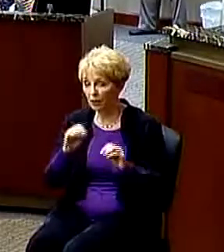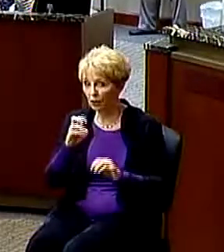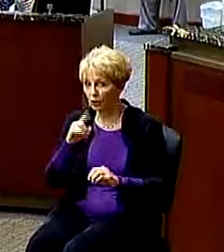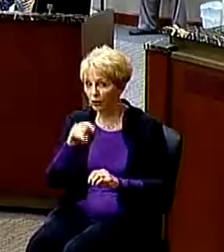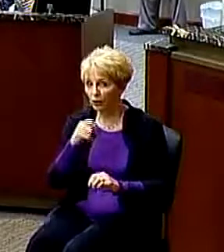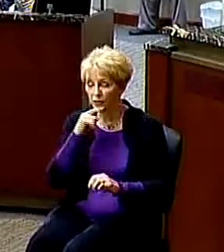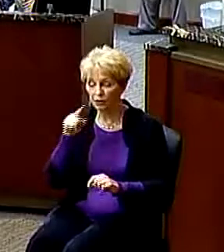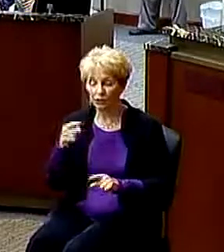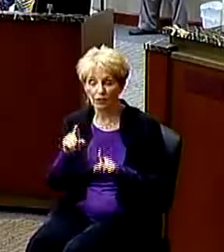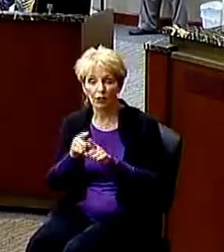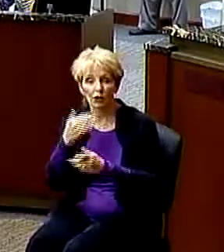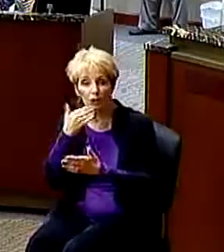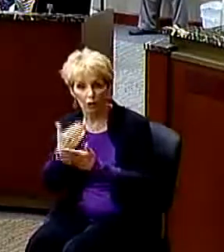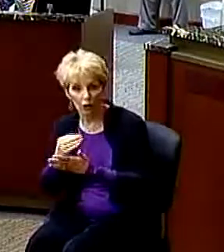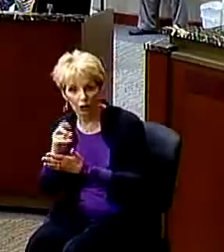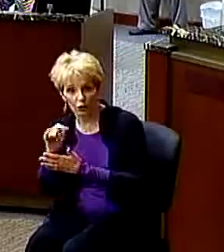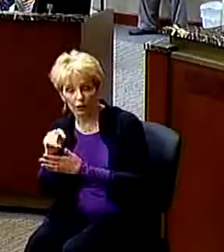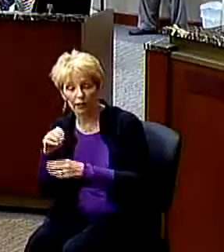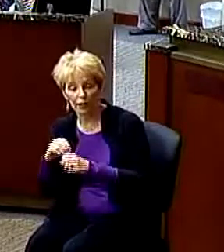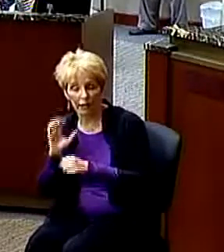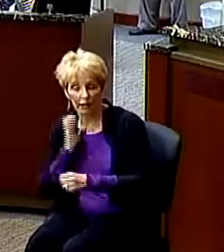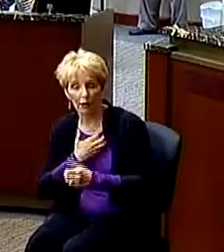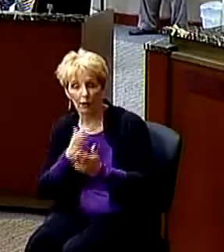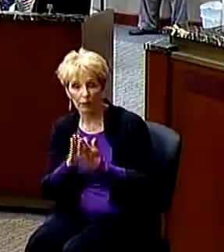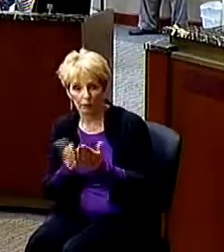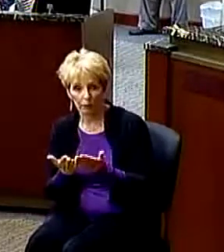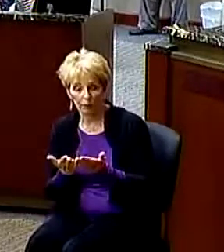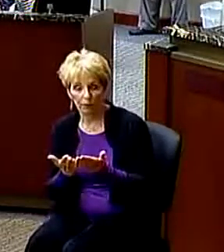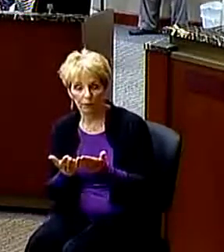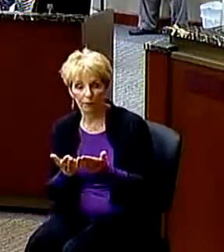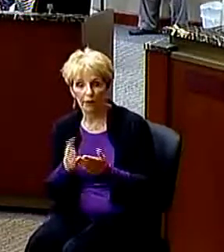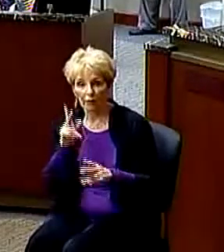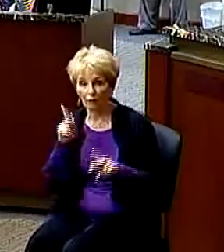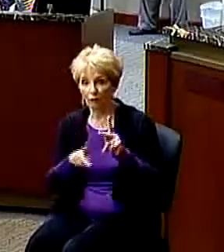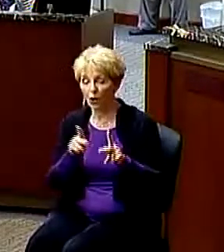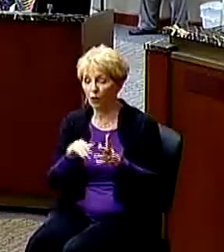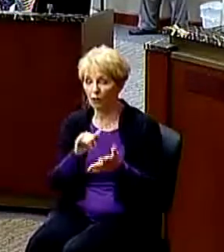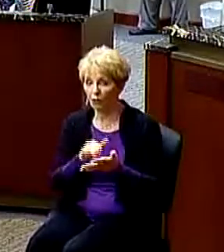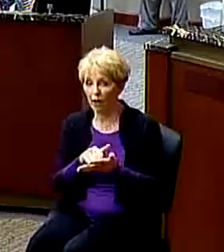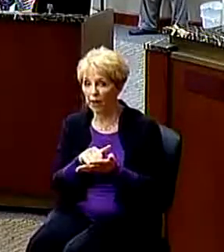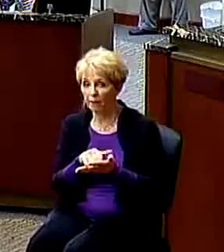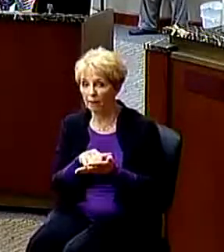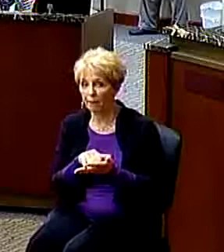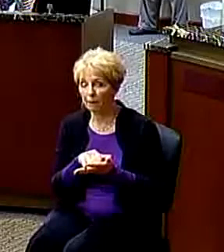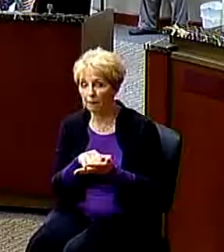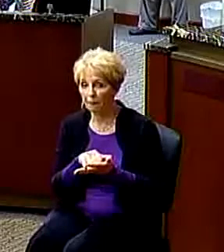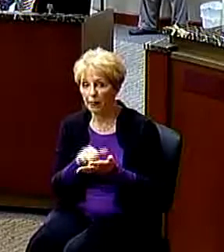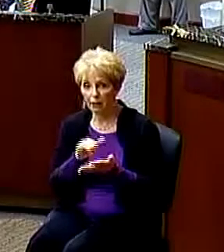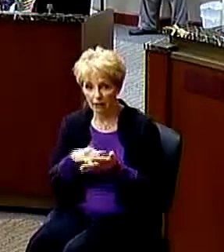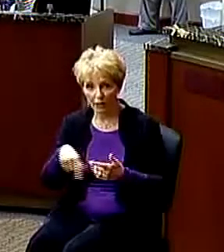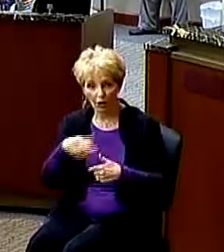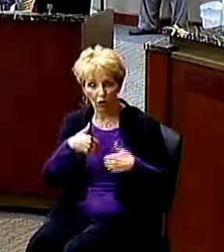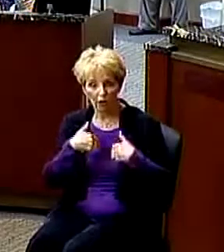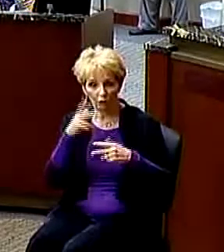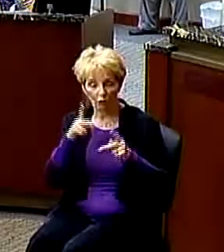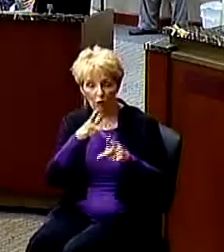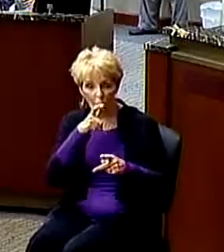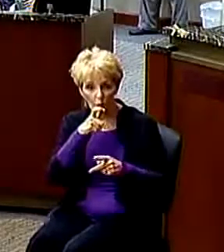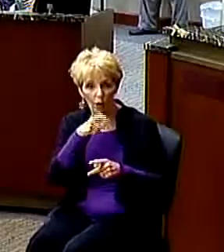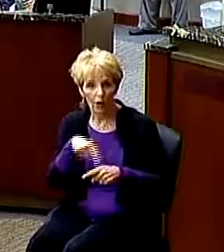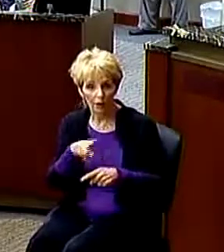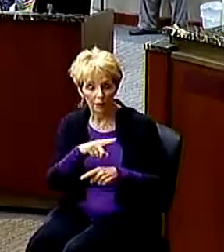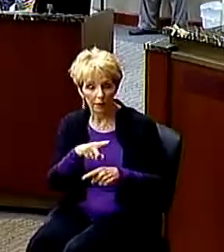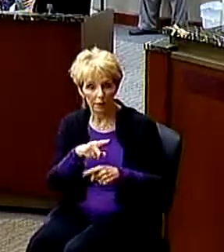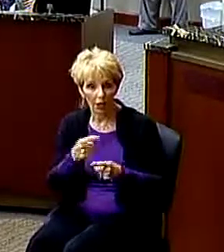is just as good as good credit in our book. And the folks that and these young folks are the ones who